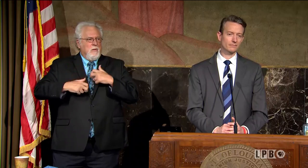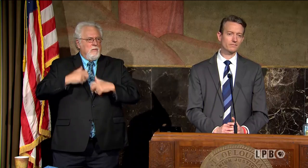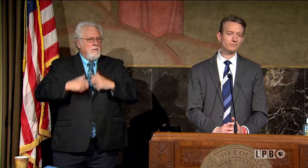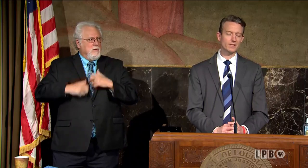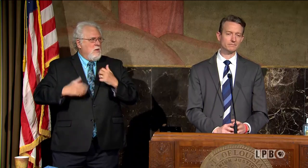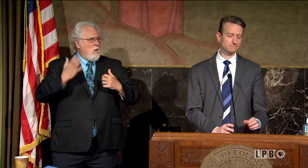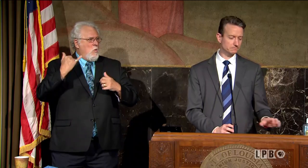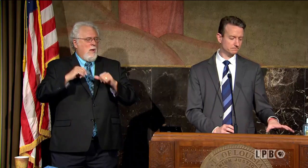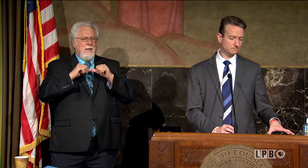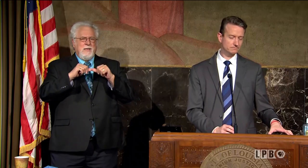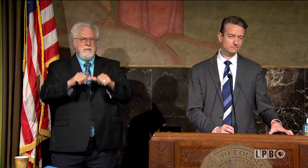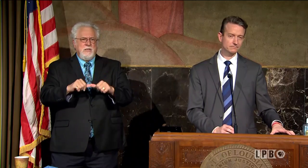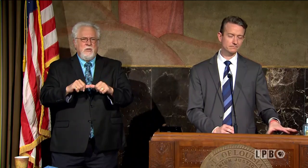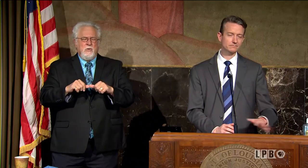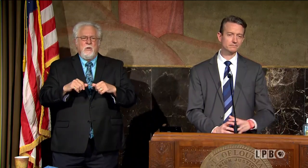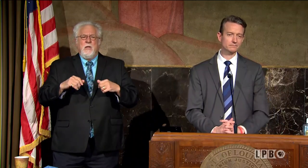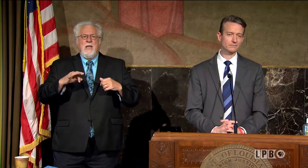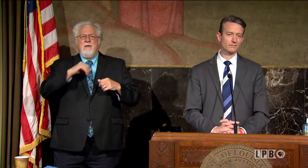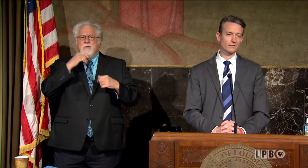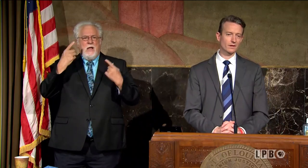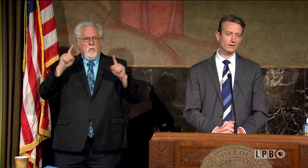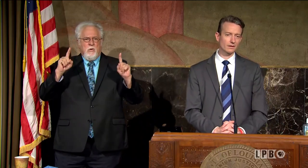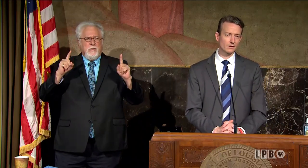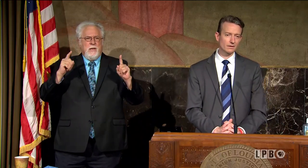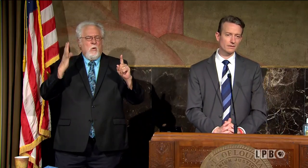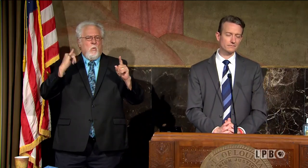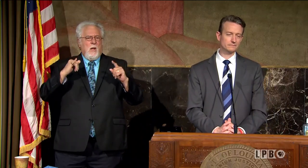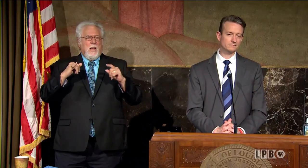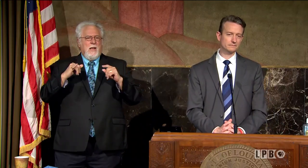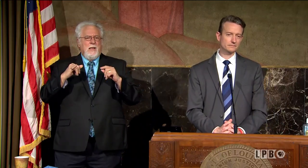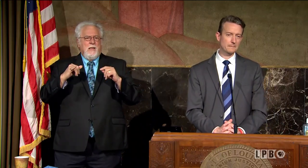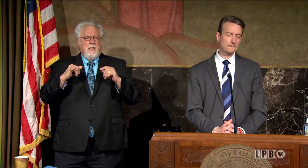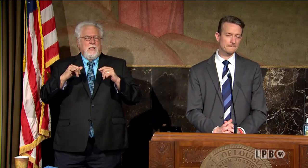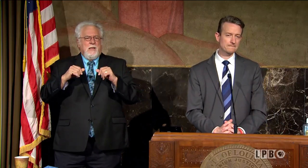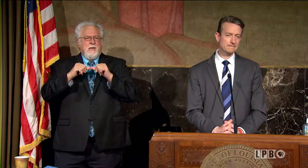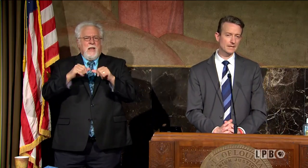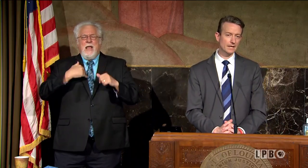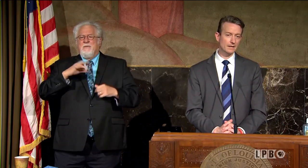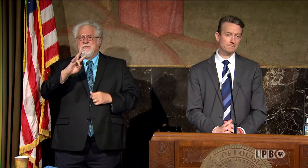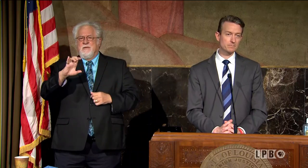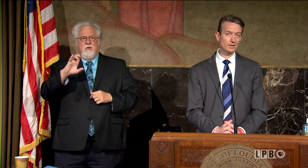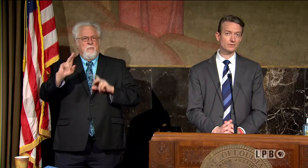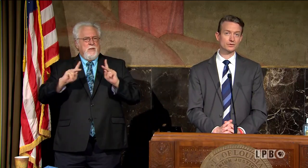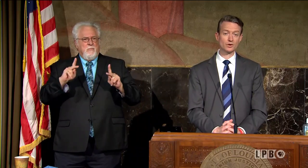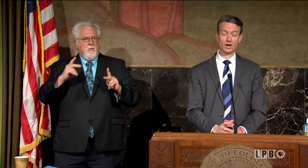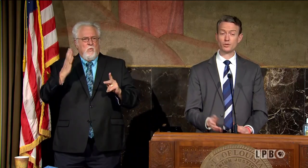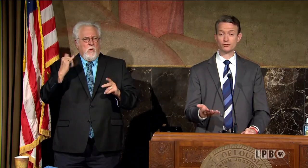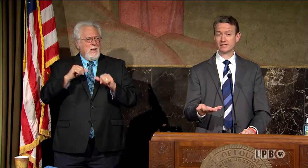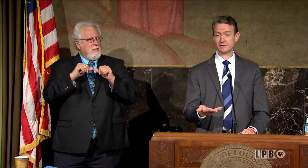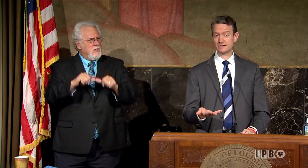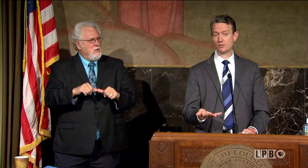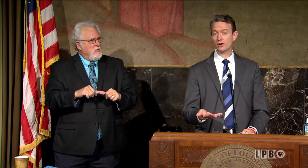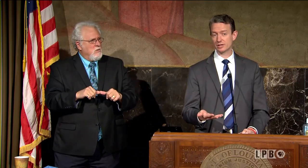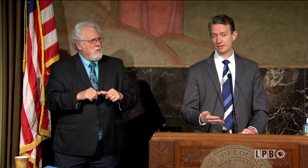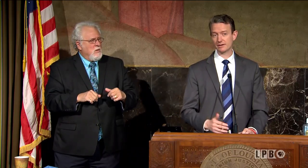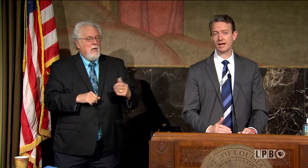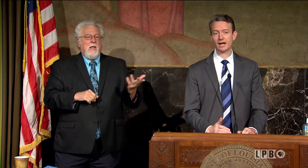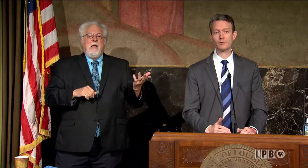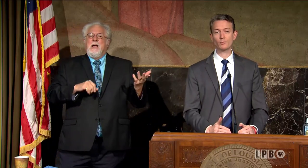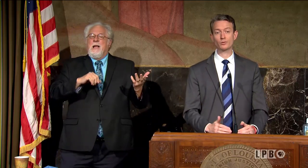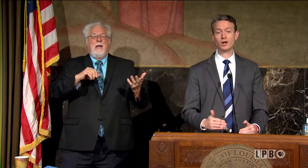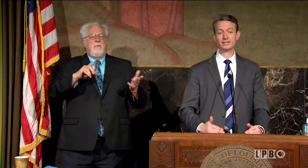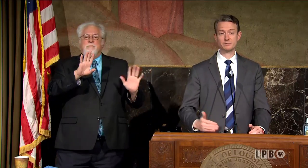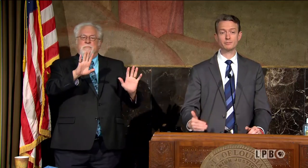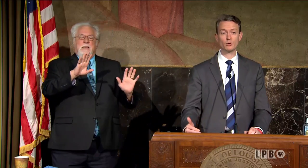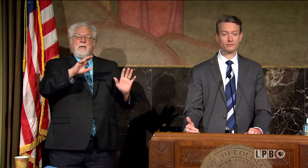resources? Not wasting. Yeah. If it's not working, why do we continue these? We got 700 people, we got all this money. Why continue? So I wouldn't grant that it's not working.